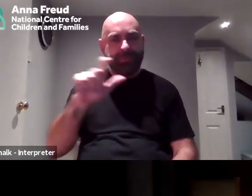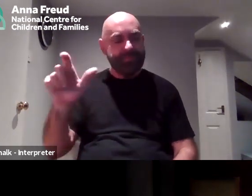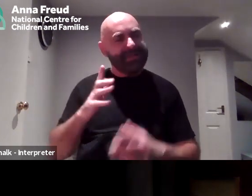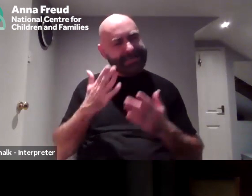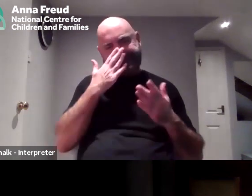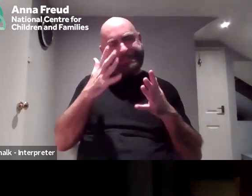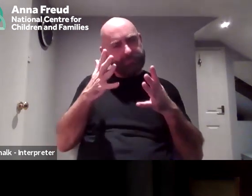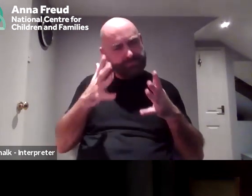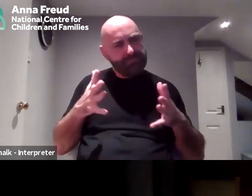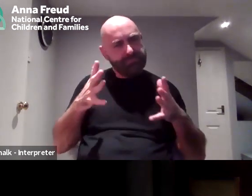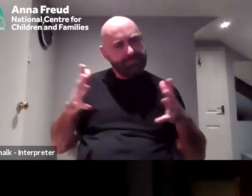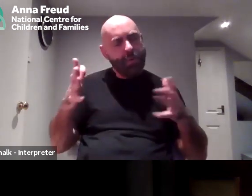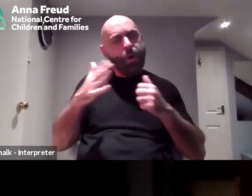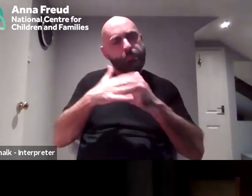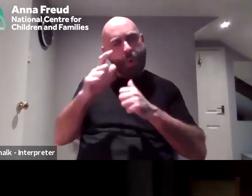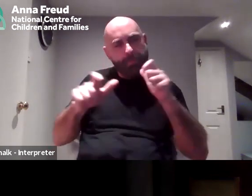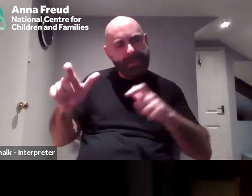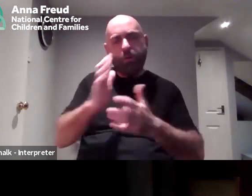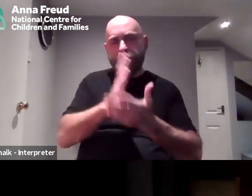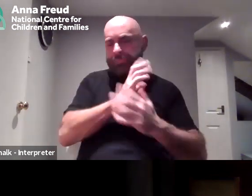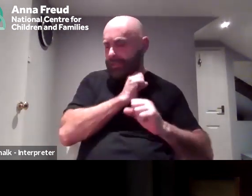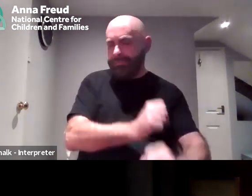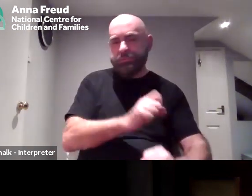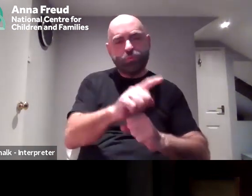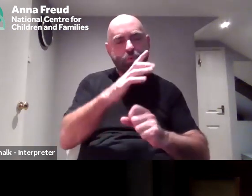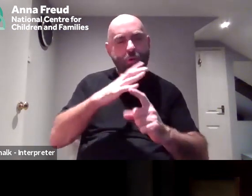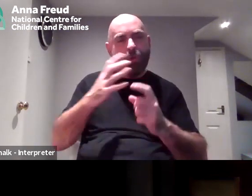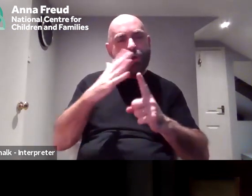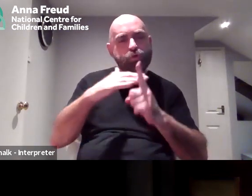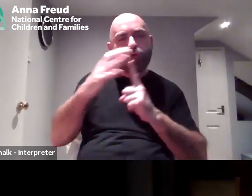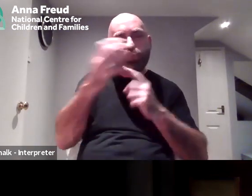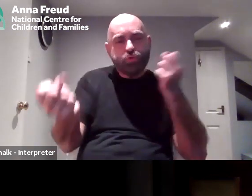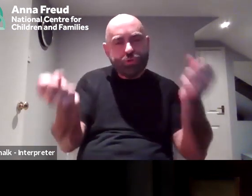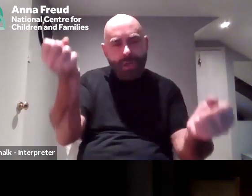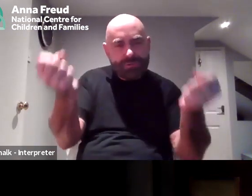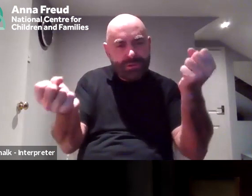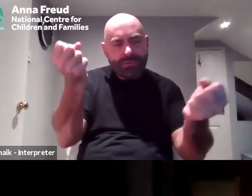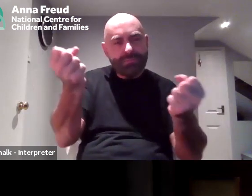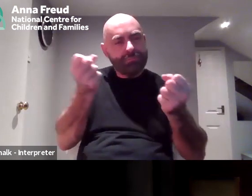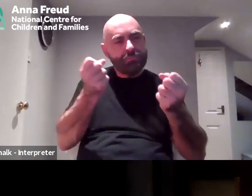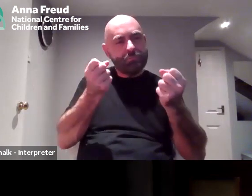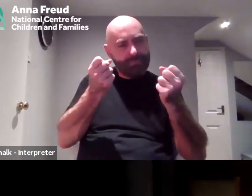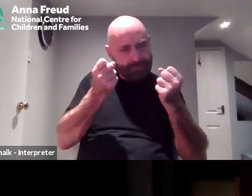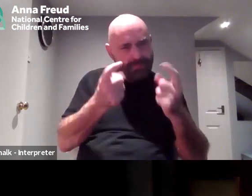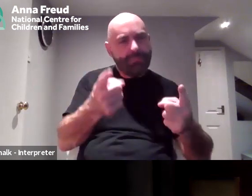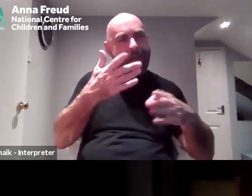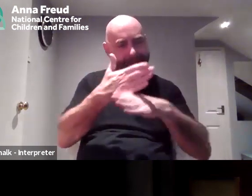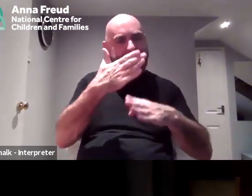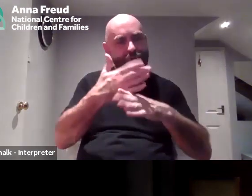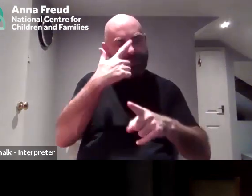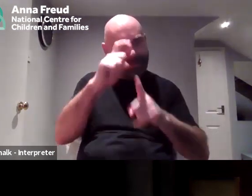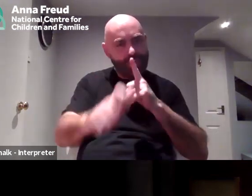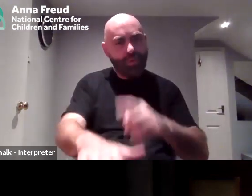more people who are actually committed to social justice and the practical actions that can be taken, the